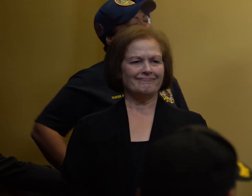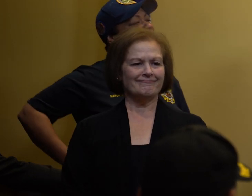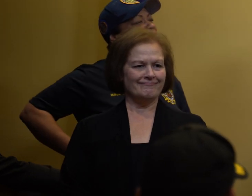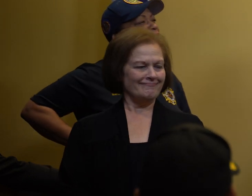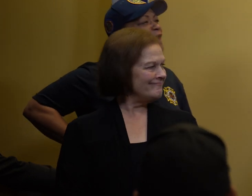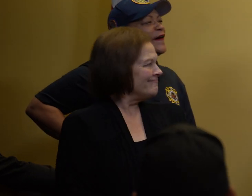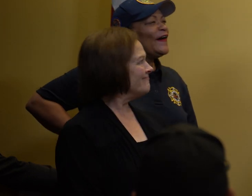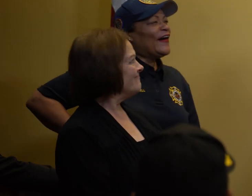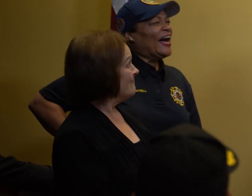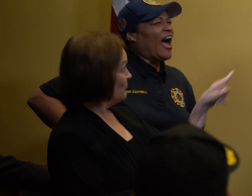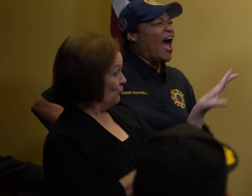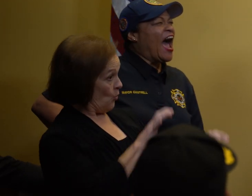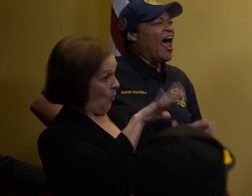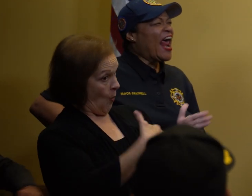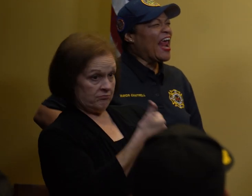You did them all.